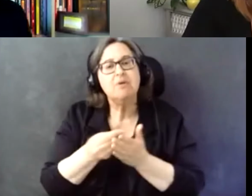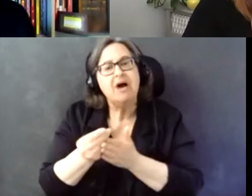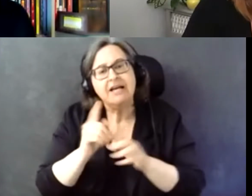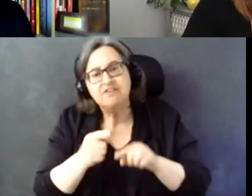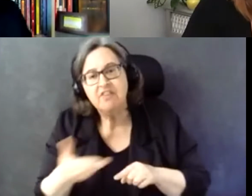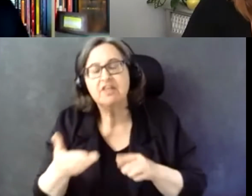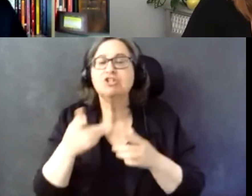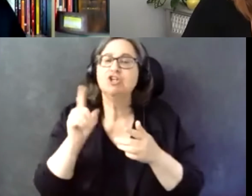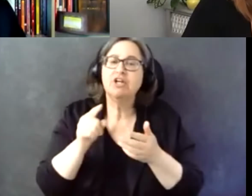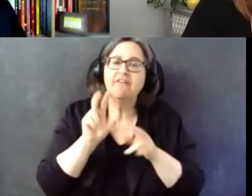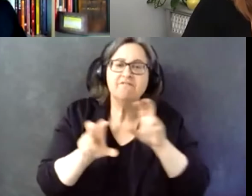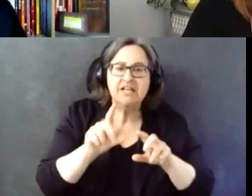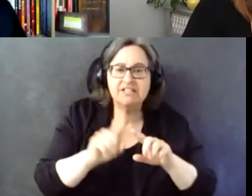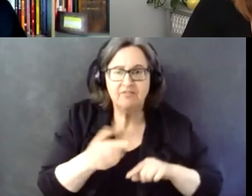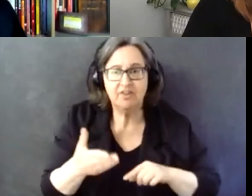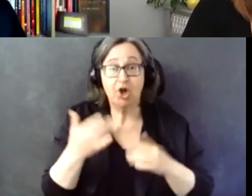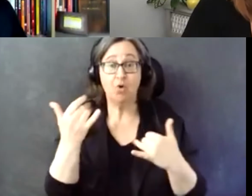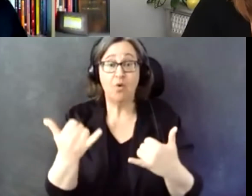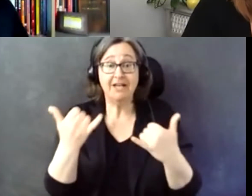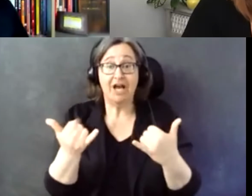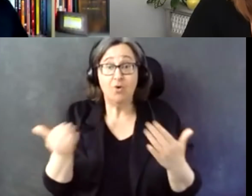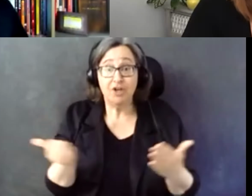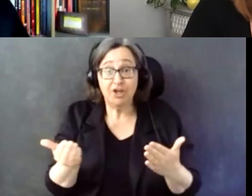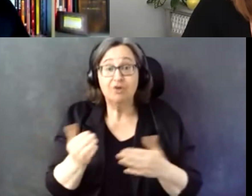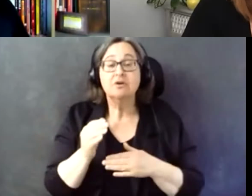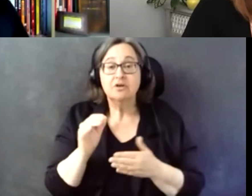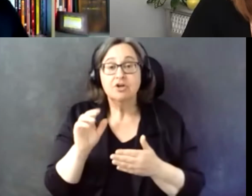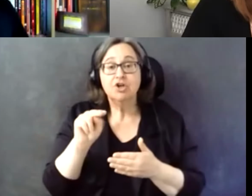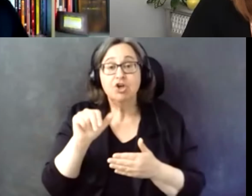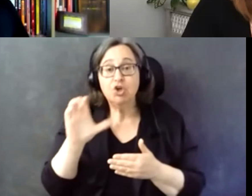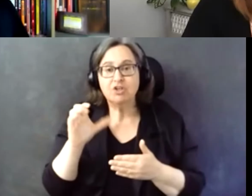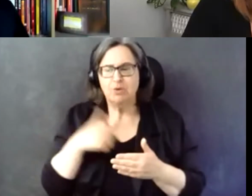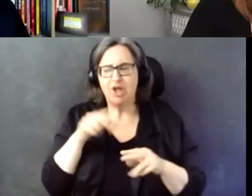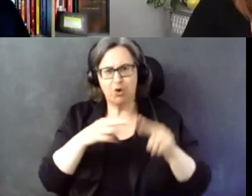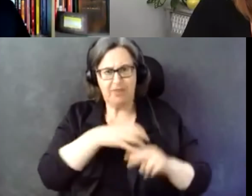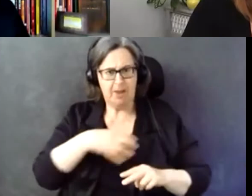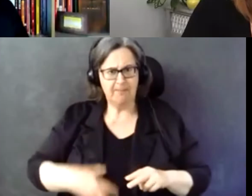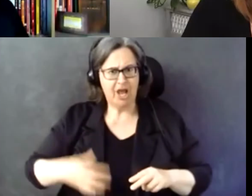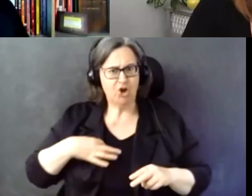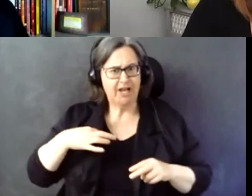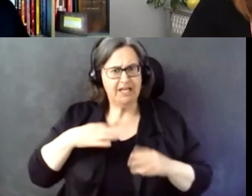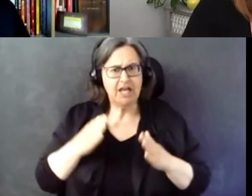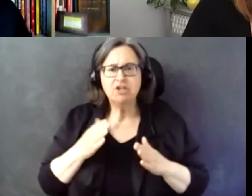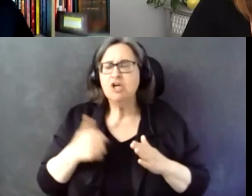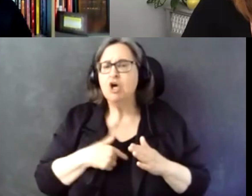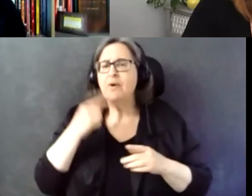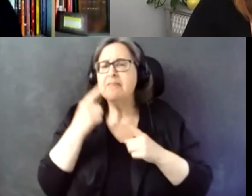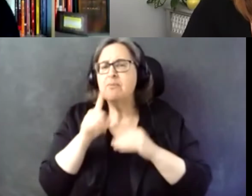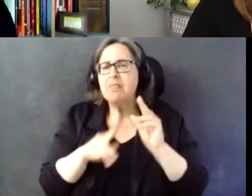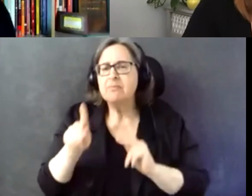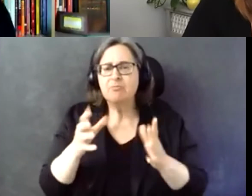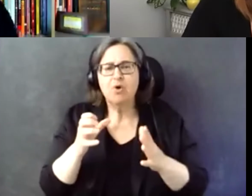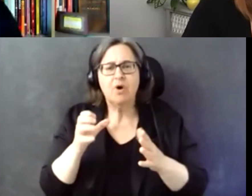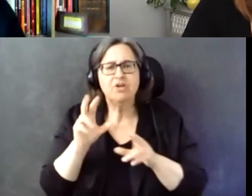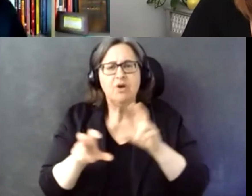invest in different things and i think that we're at a crucial point in new york but when we look at mayoral candidates you know we think about the people who want to invest